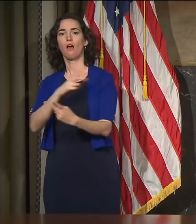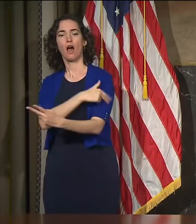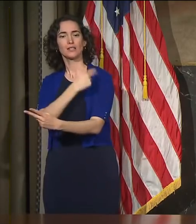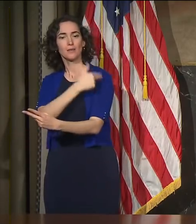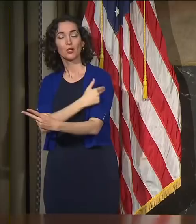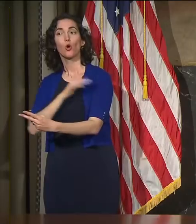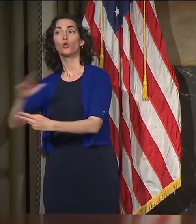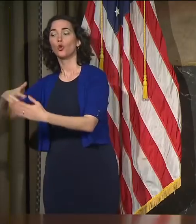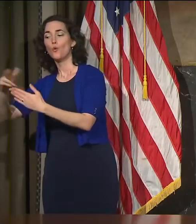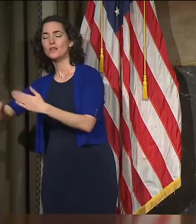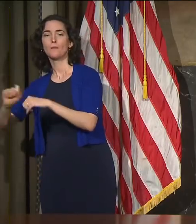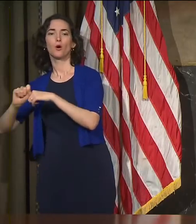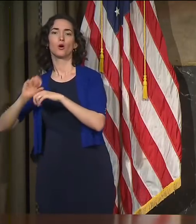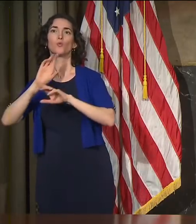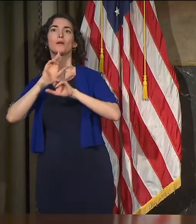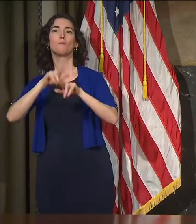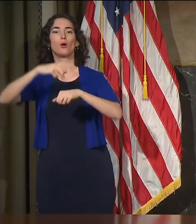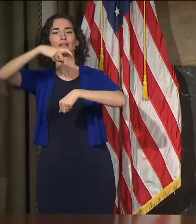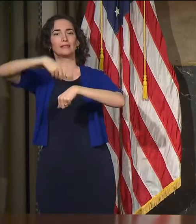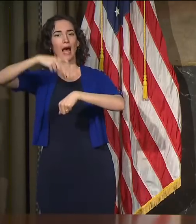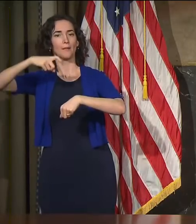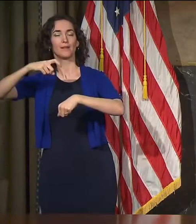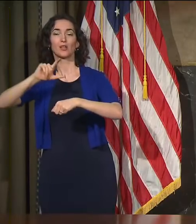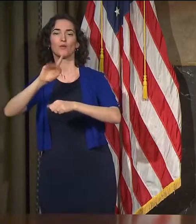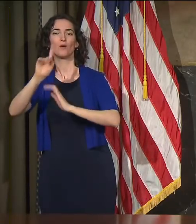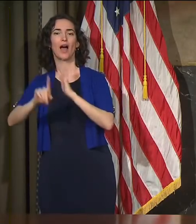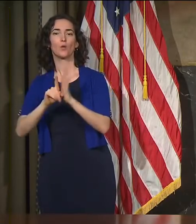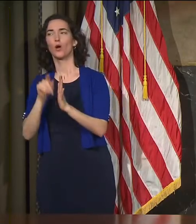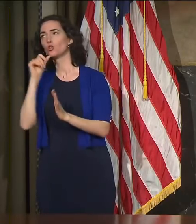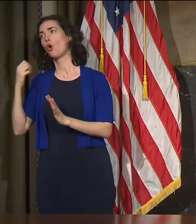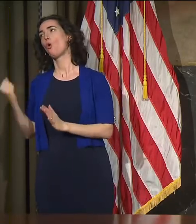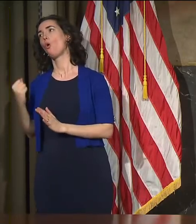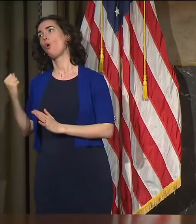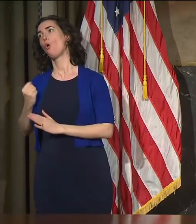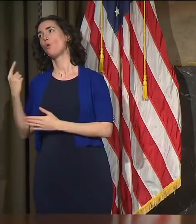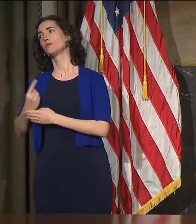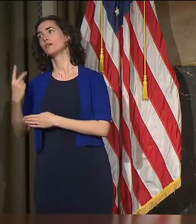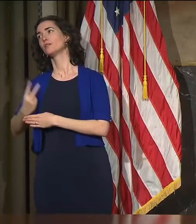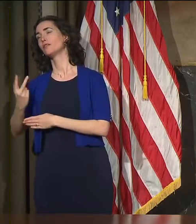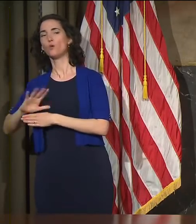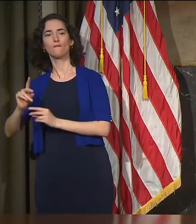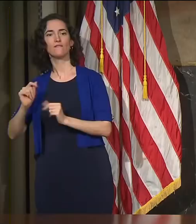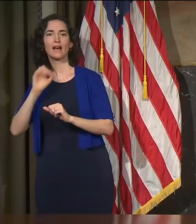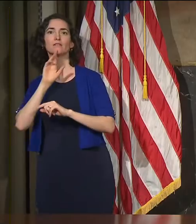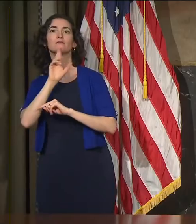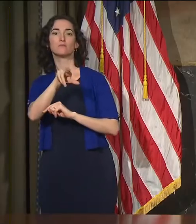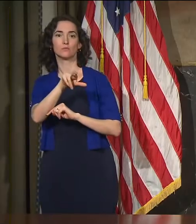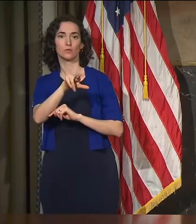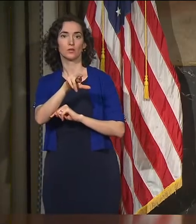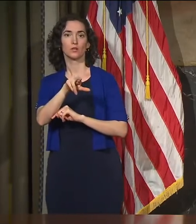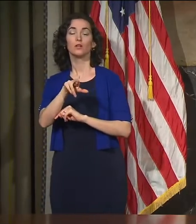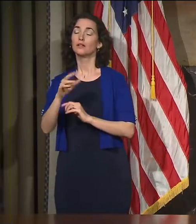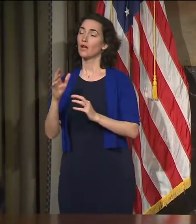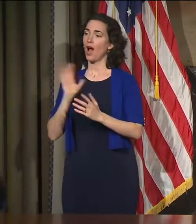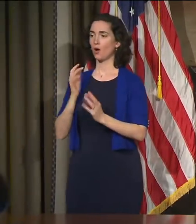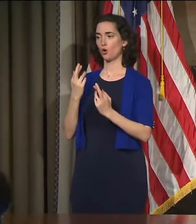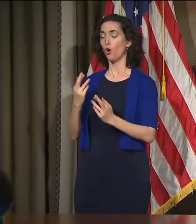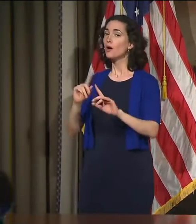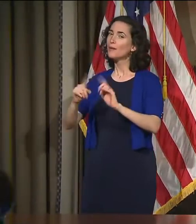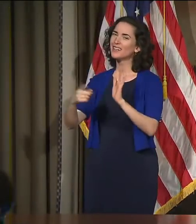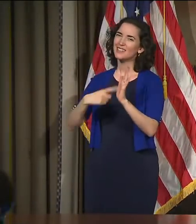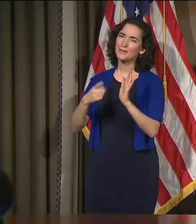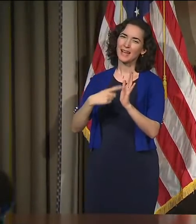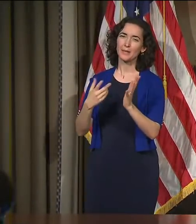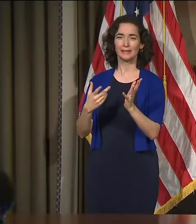those results timely to us, ideally within 24 hours. That's our ask. Now, sometimes it's easier said than done because people test in